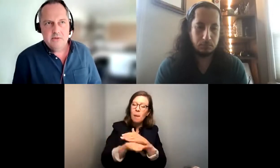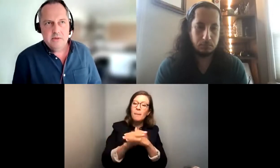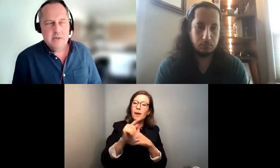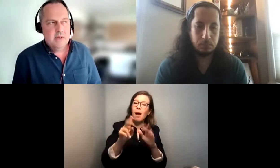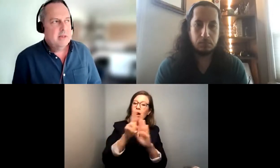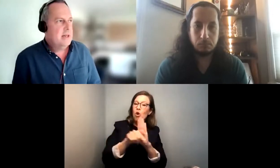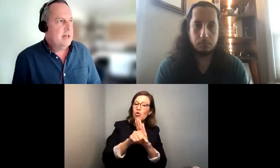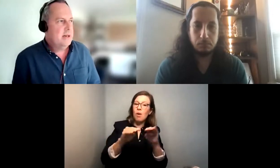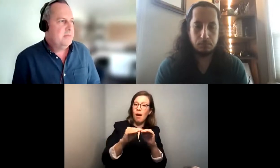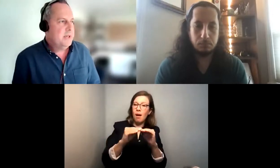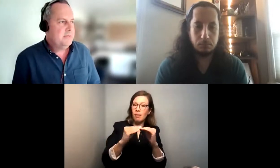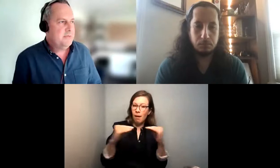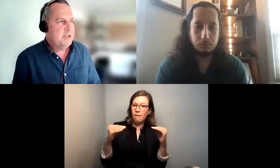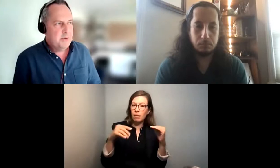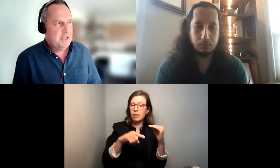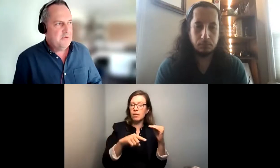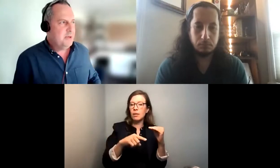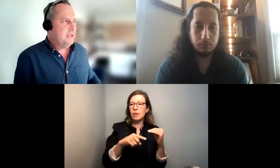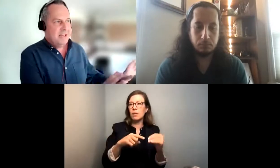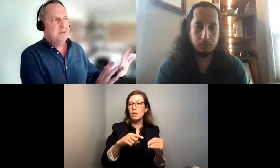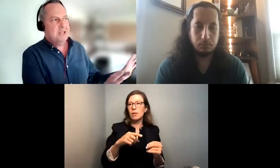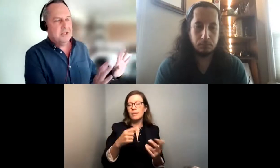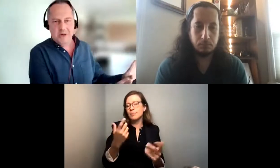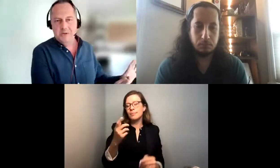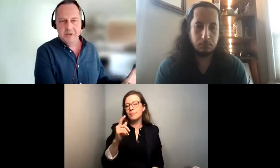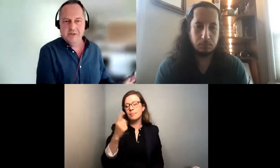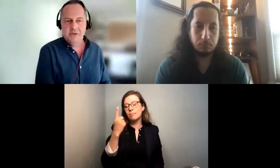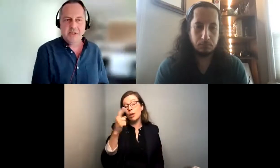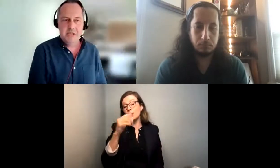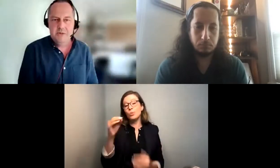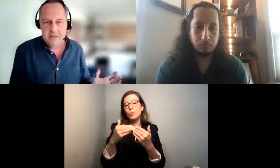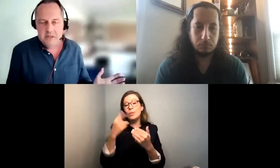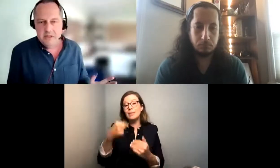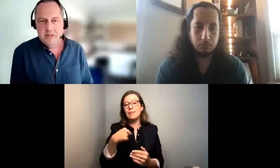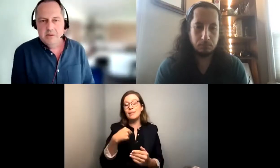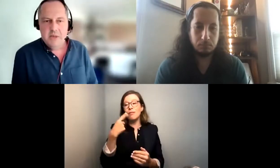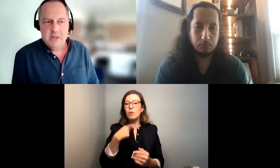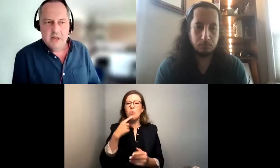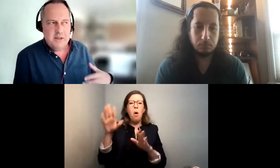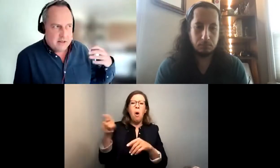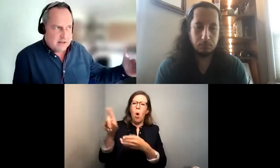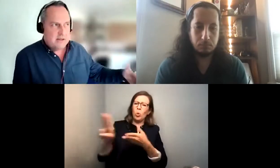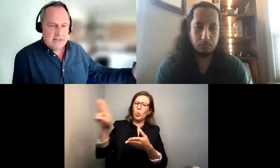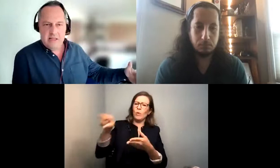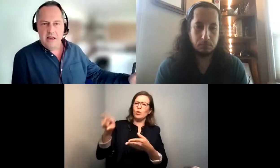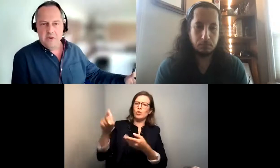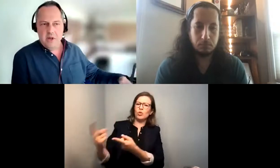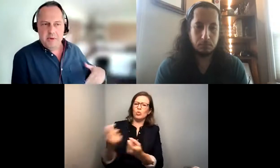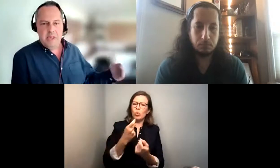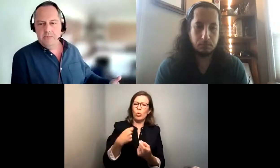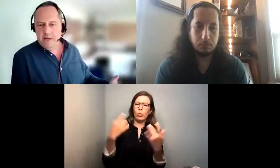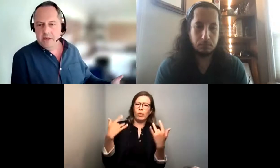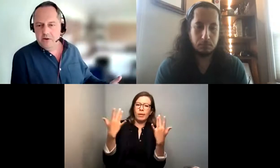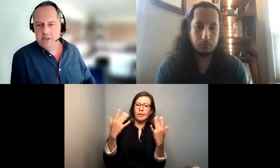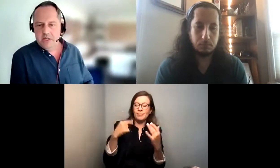undergraduate level. It's far too easy for me to say, well, that's the job of the university, but I think that's the level. I mean,